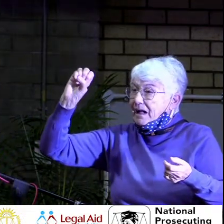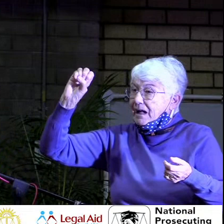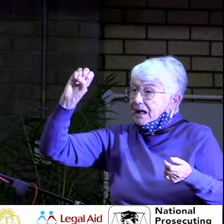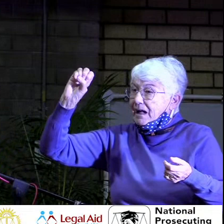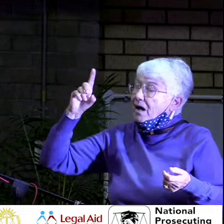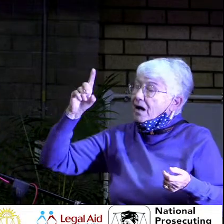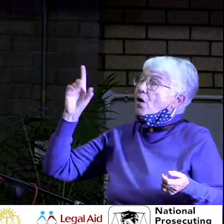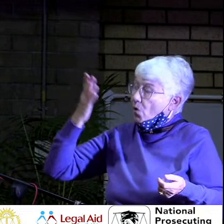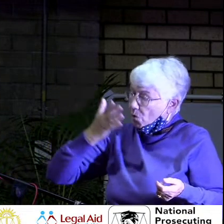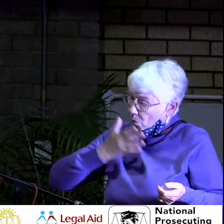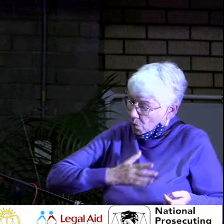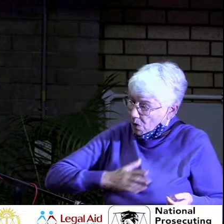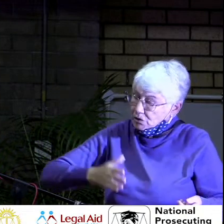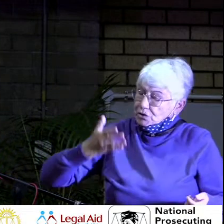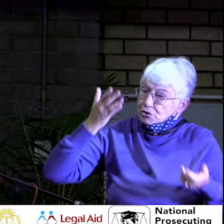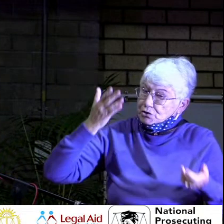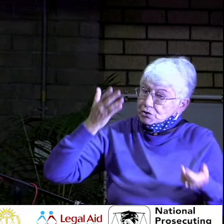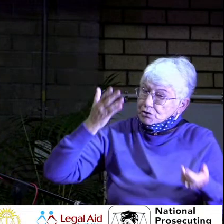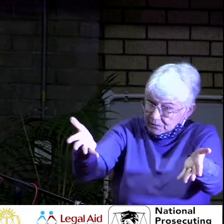developing grassroots.